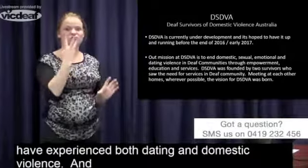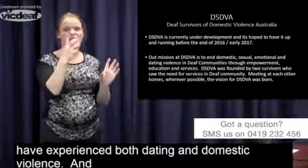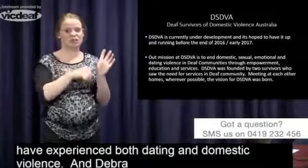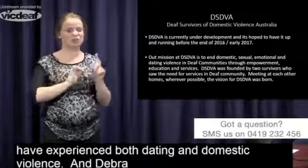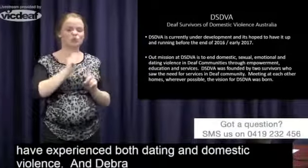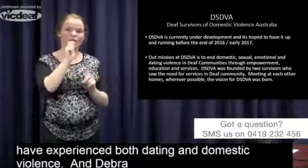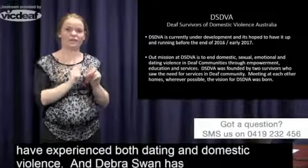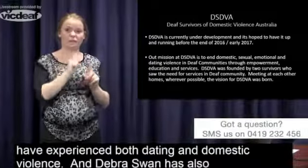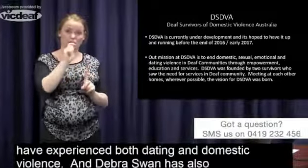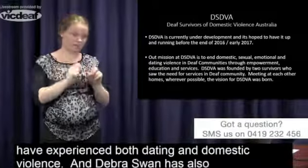experienced domestic violence